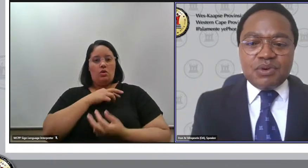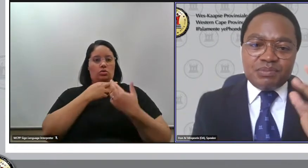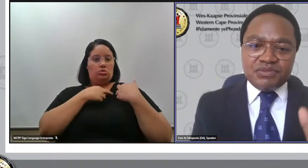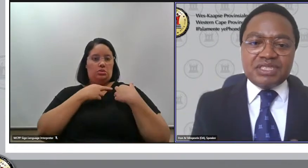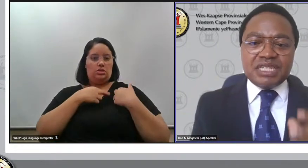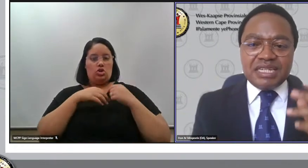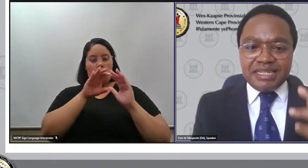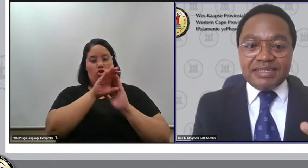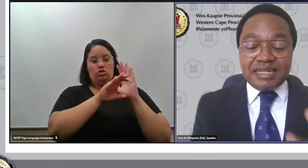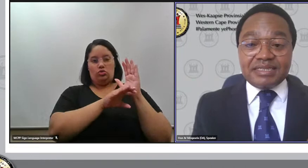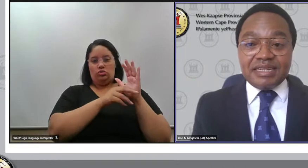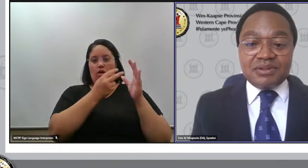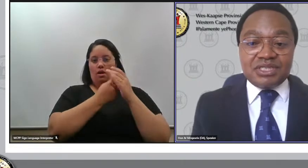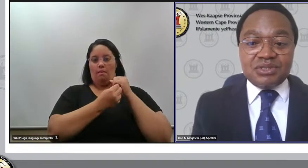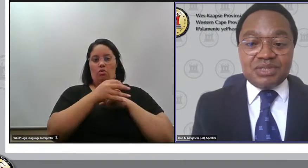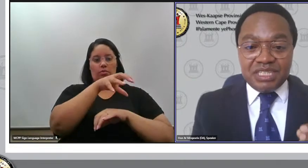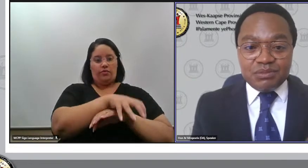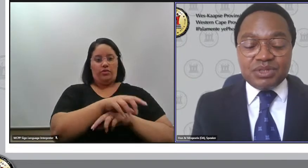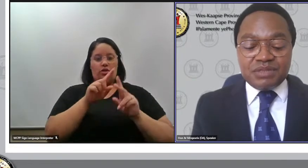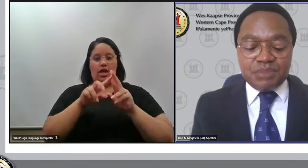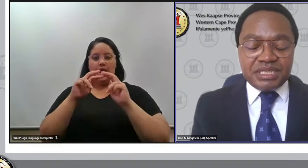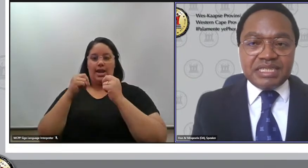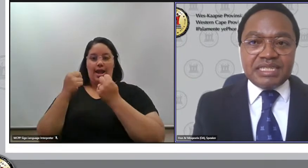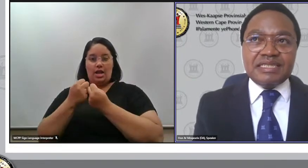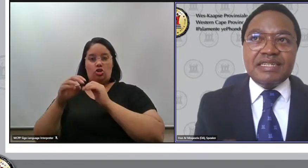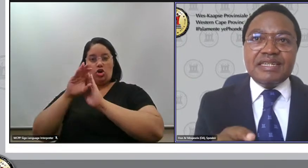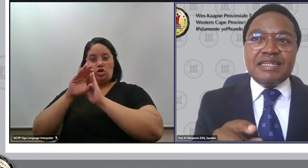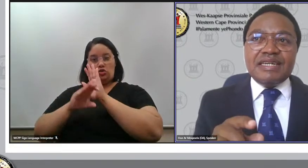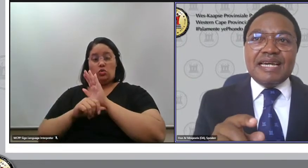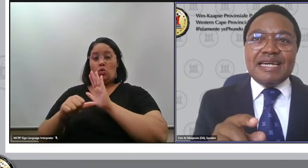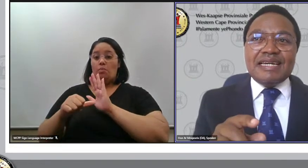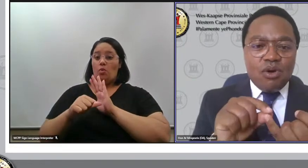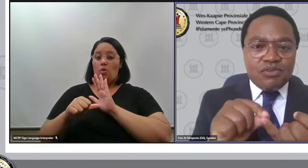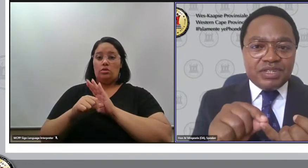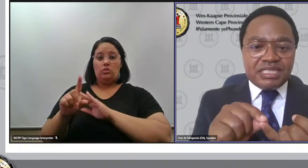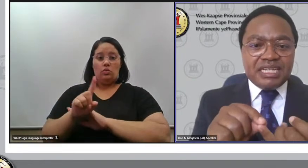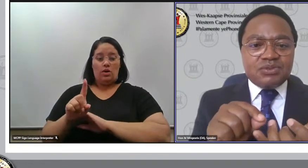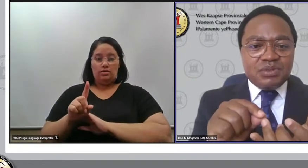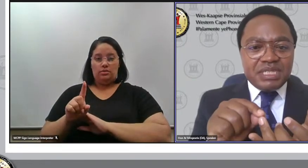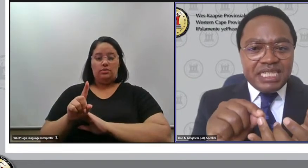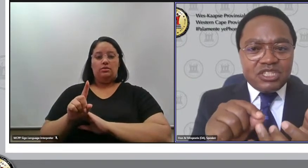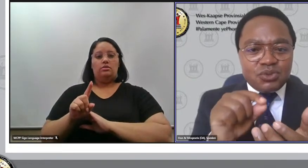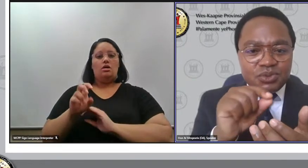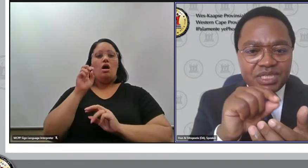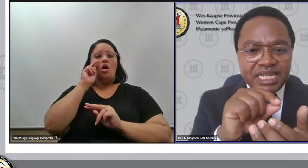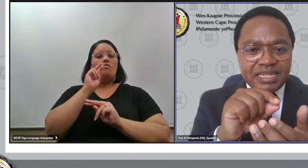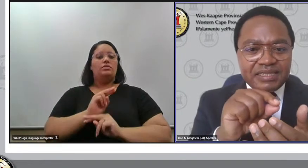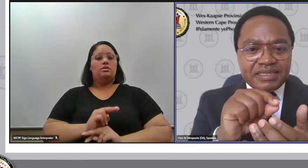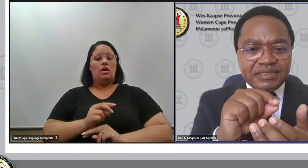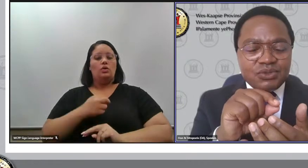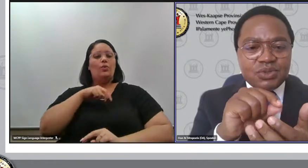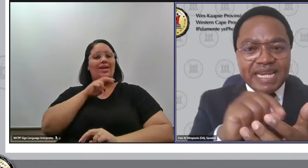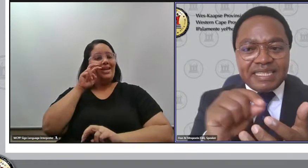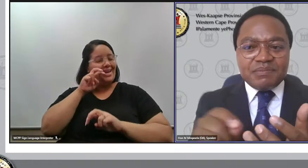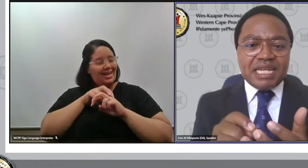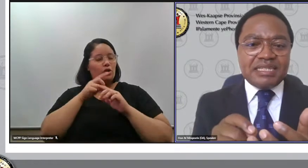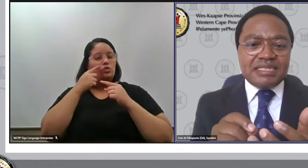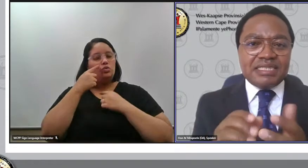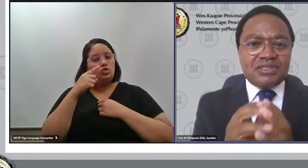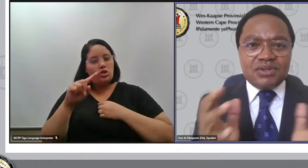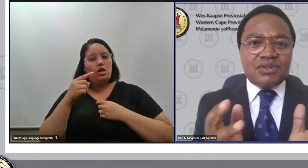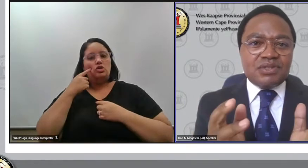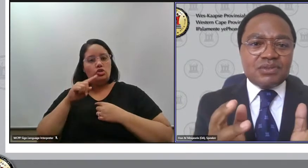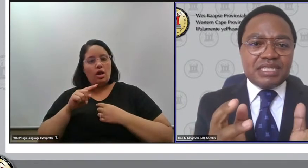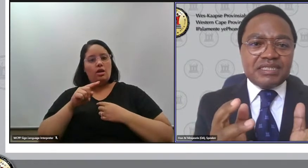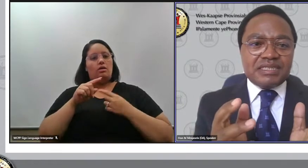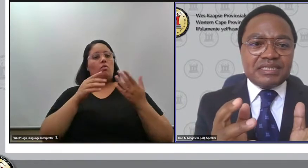constitution, both provincial and national constitution, and most importantly, on the oversight, we need to check, to do checks and